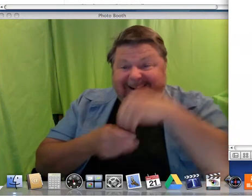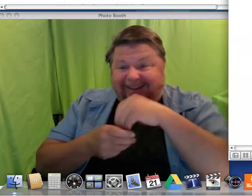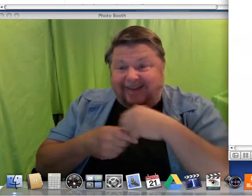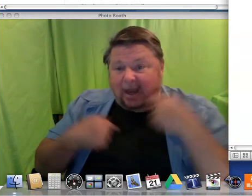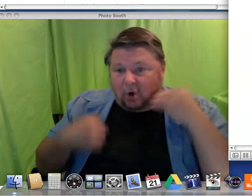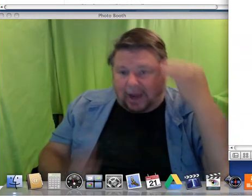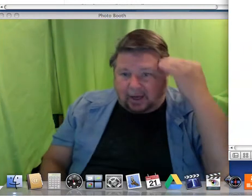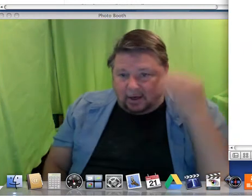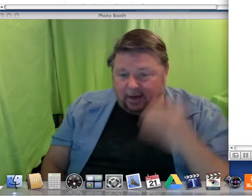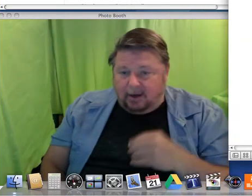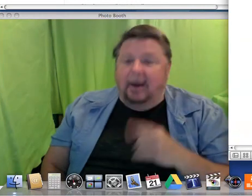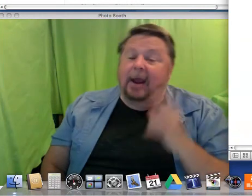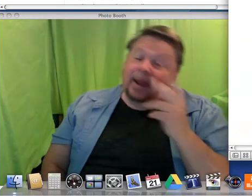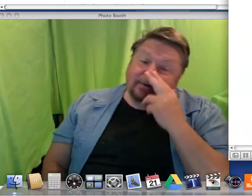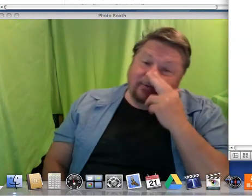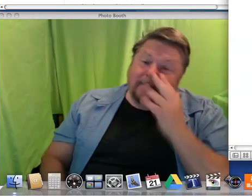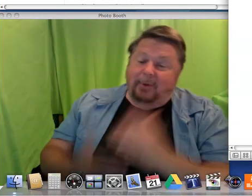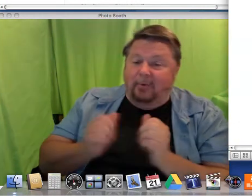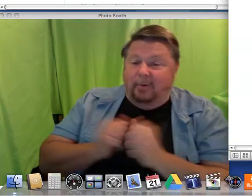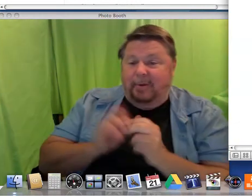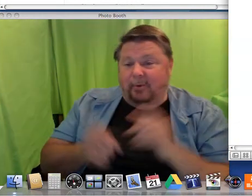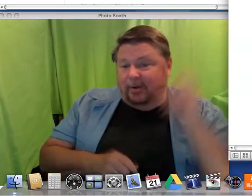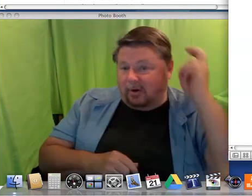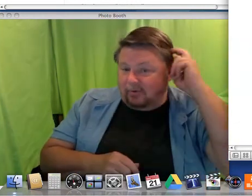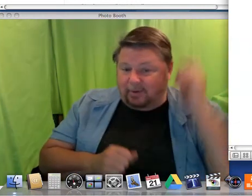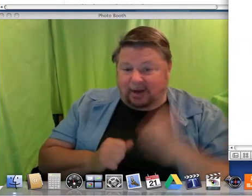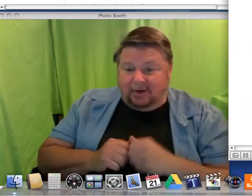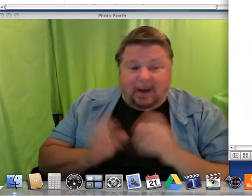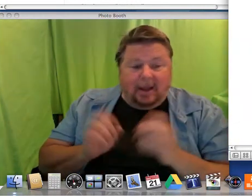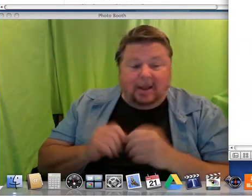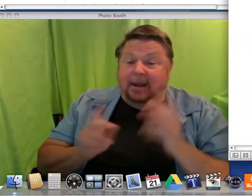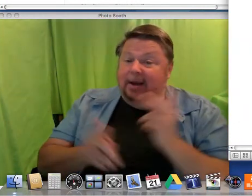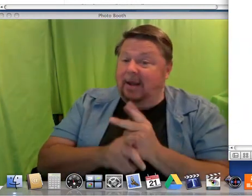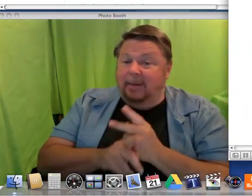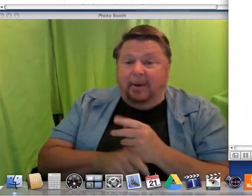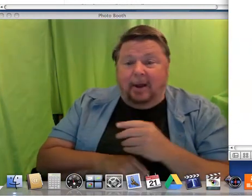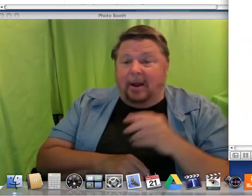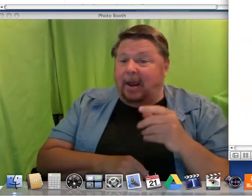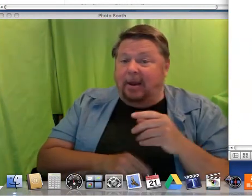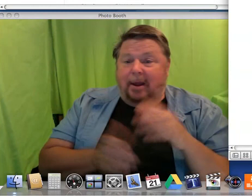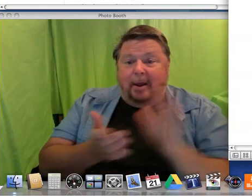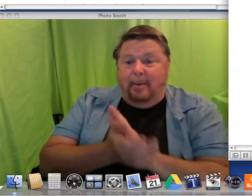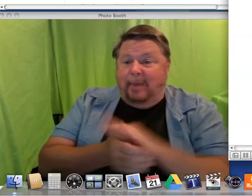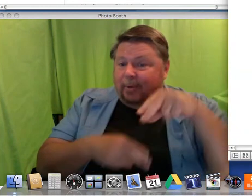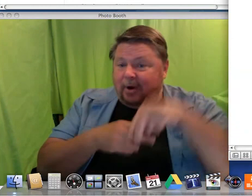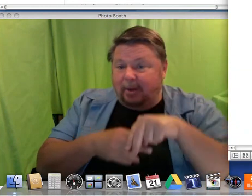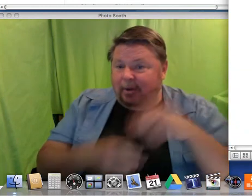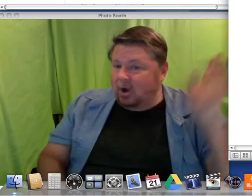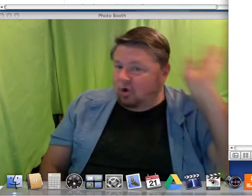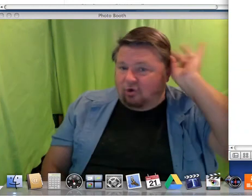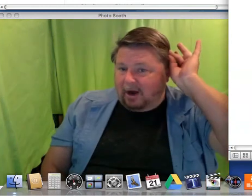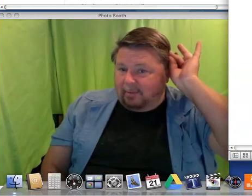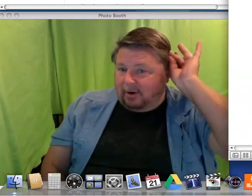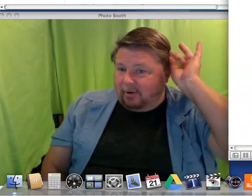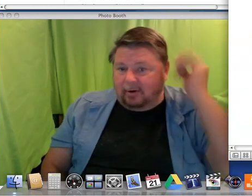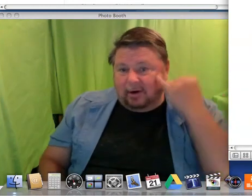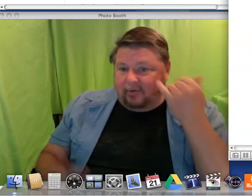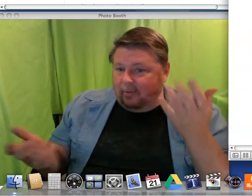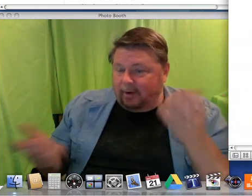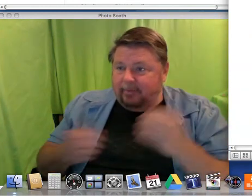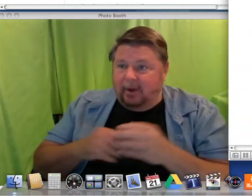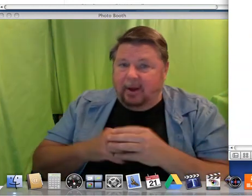magnet inside your head. And that's the fun part with people with cochlear implants. They can keep a paper clip right up here